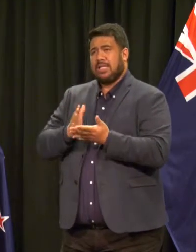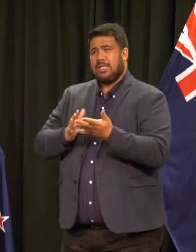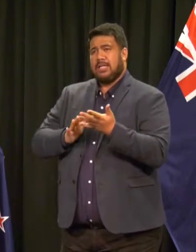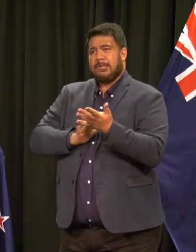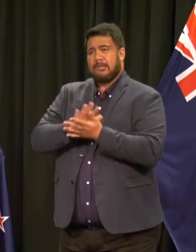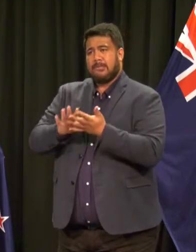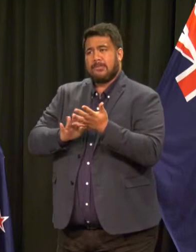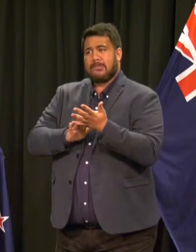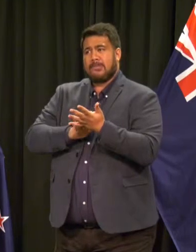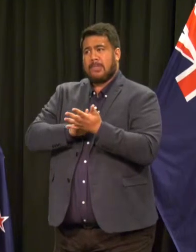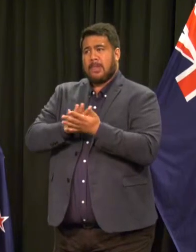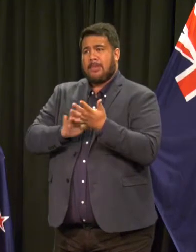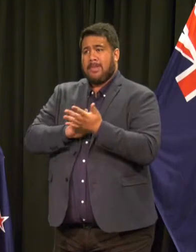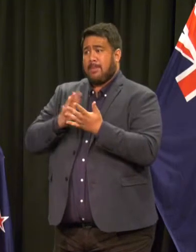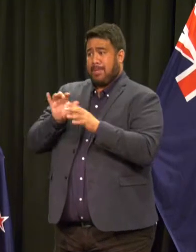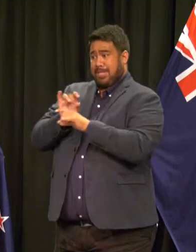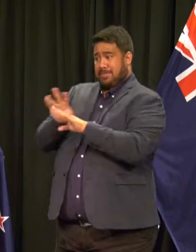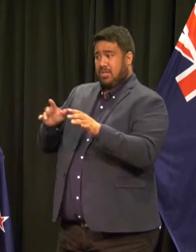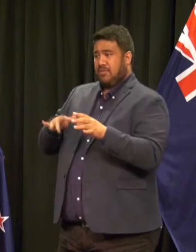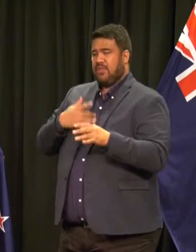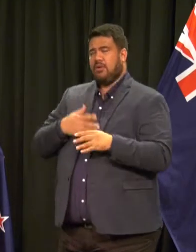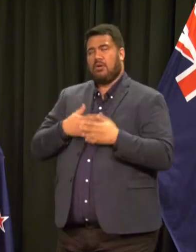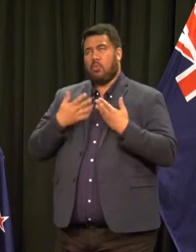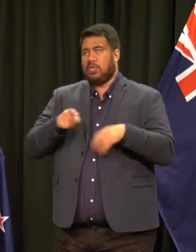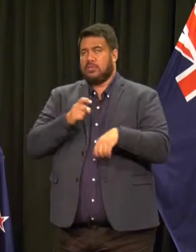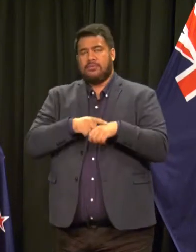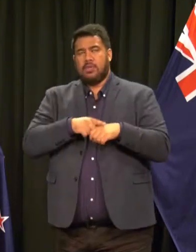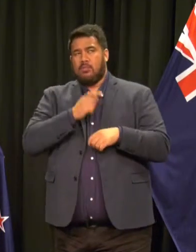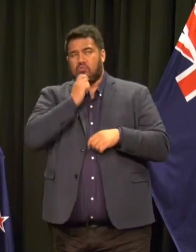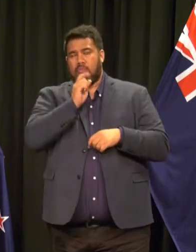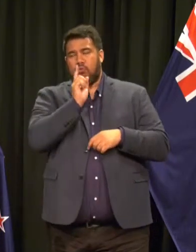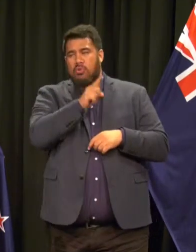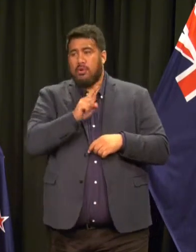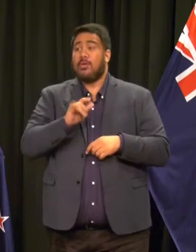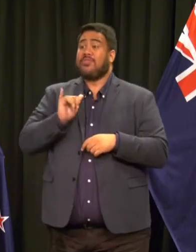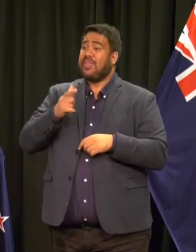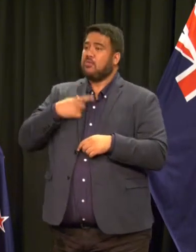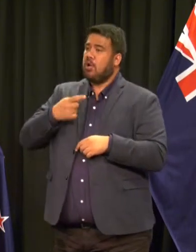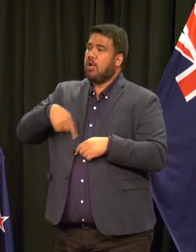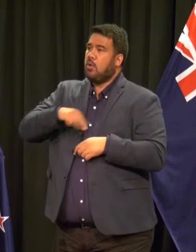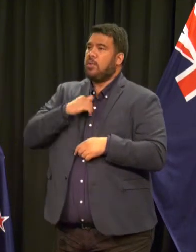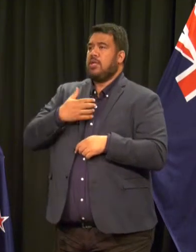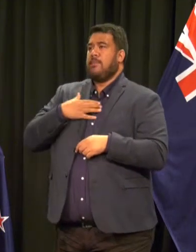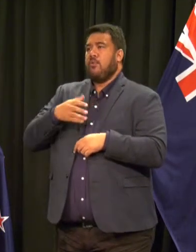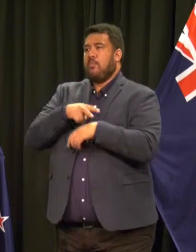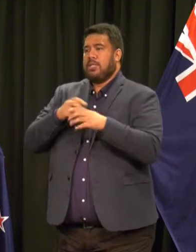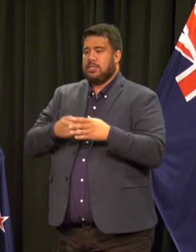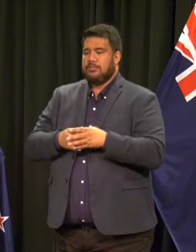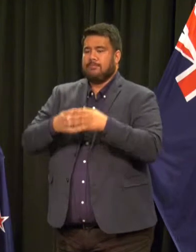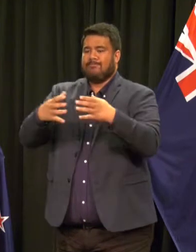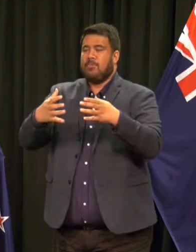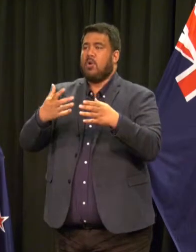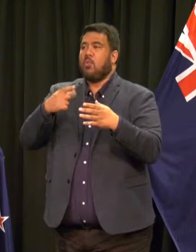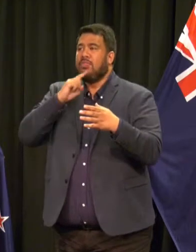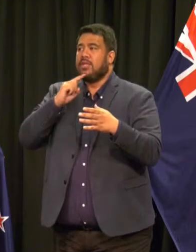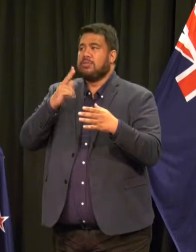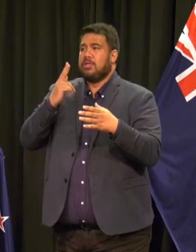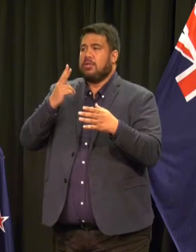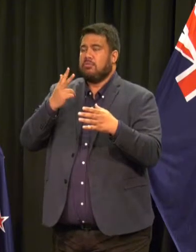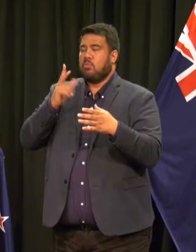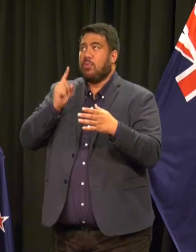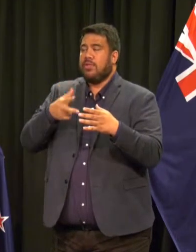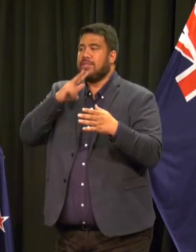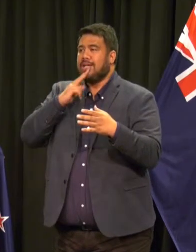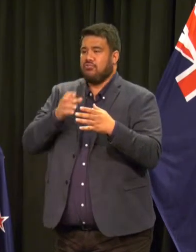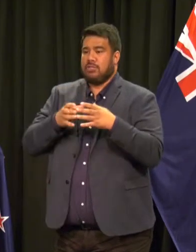they thought it was a waste of time reporting. So that's why we need 1,800 more frontline policemen and women, which we're bringing you as fast as we possibly can,